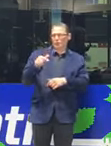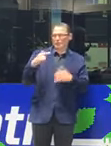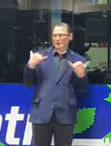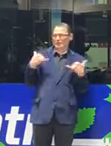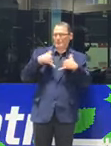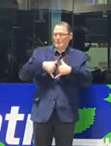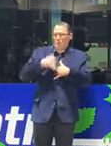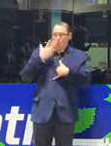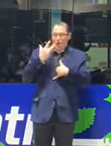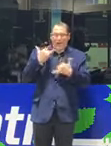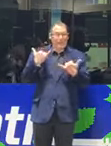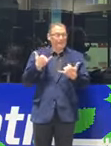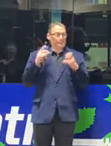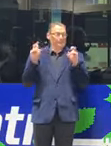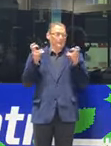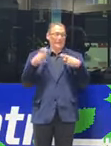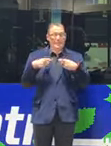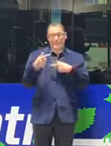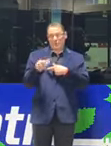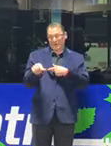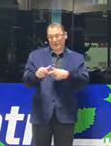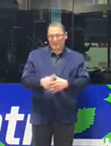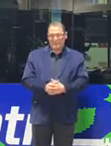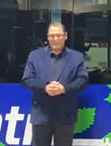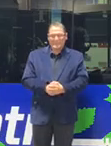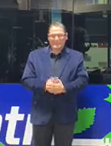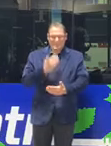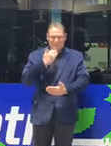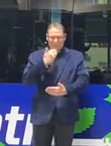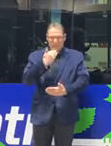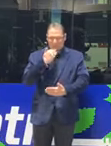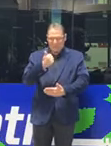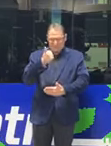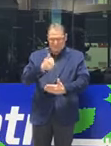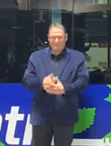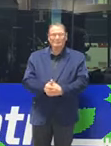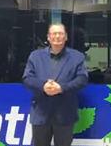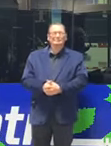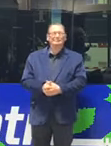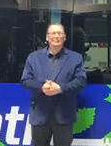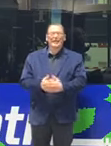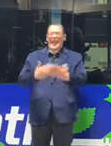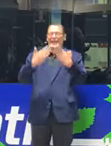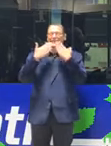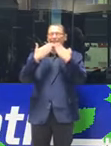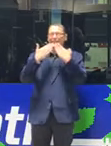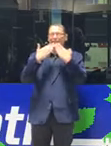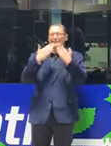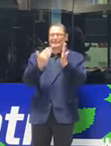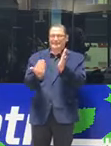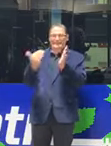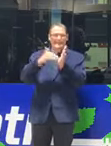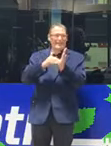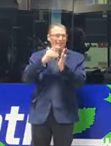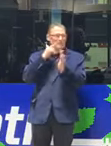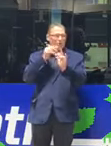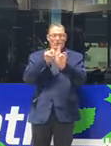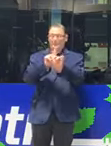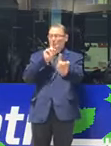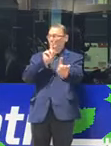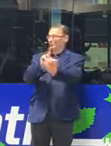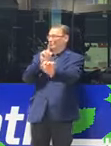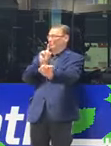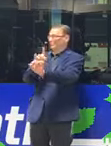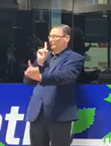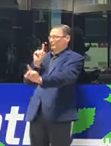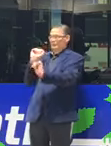about being green, right? Okay, good. Thanks everybody for the social distancing.